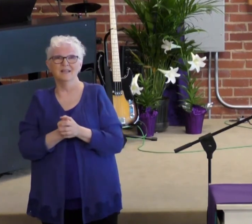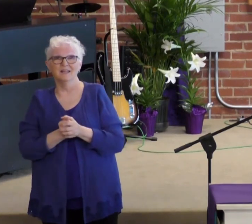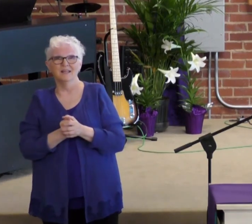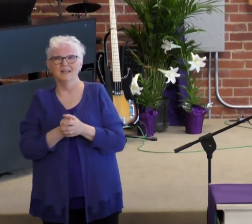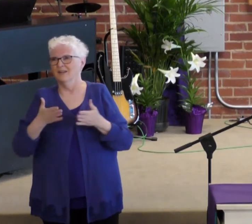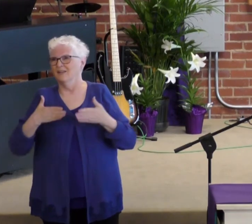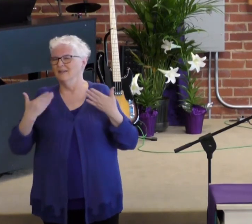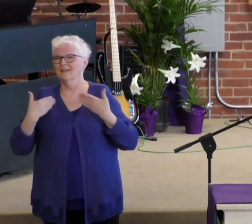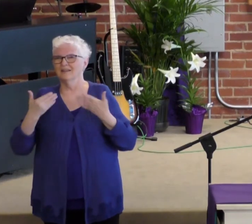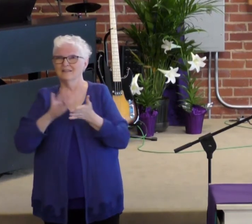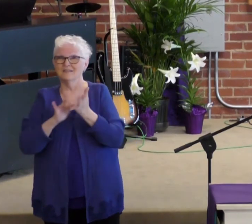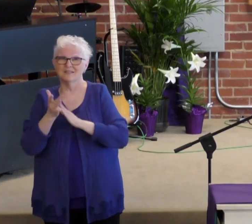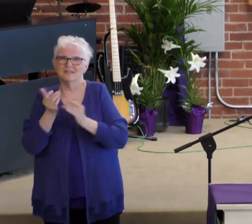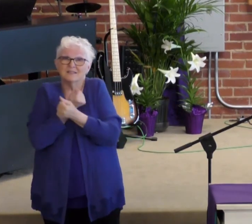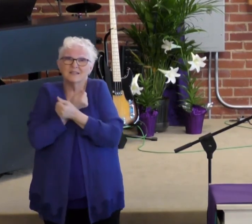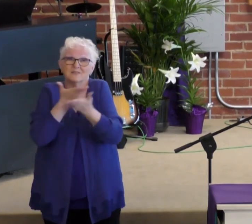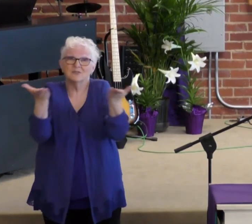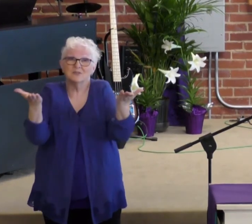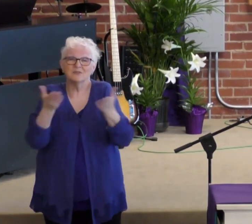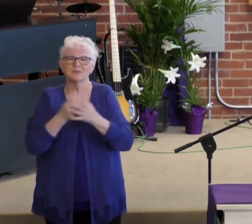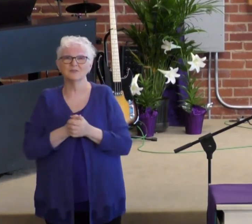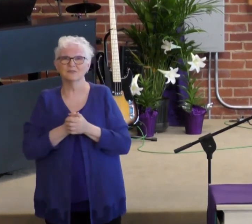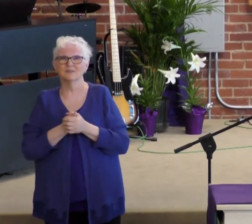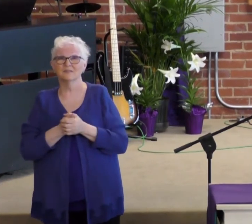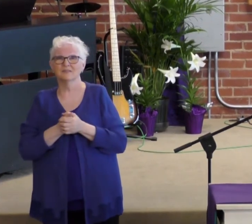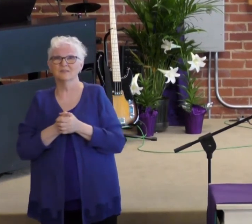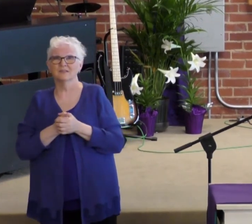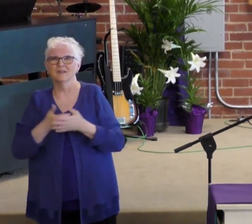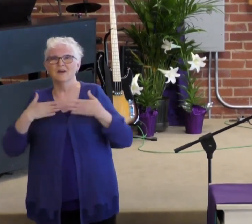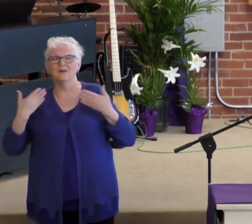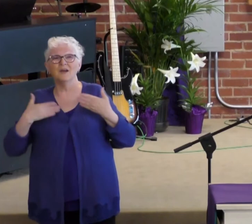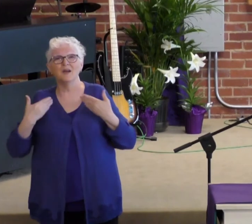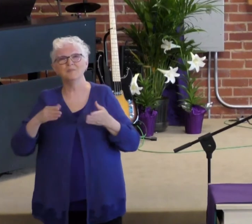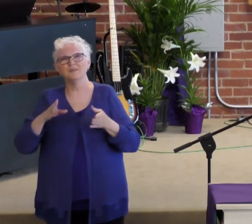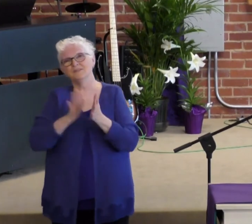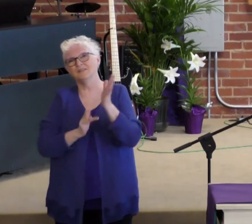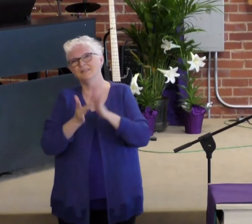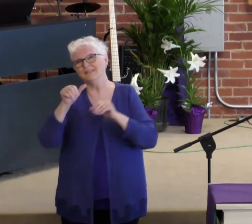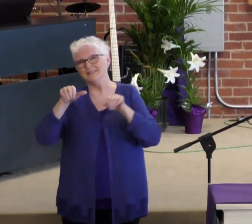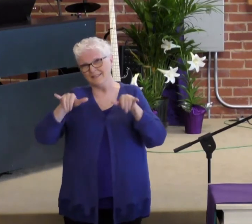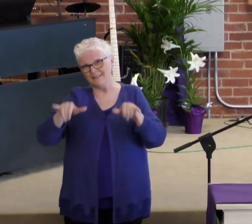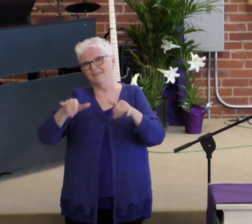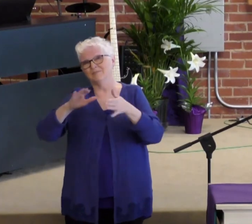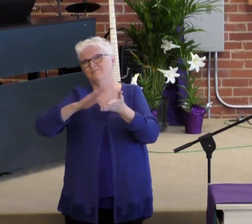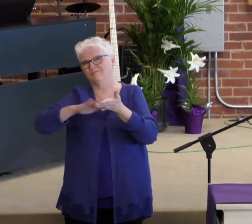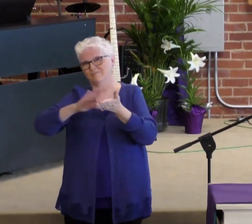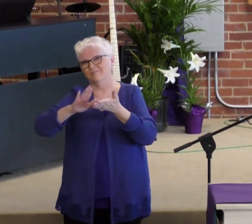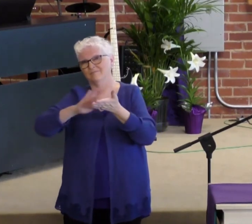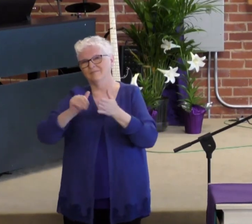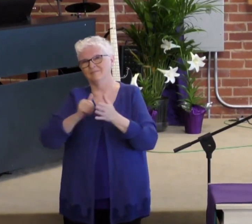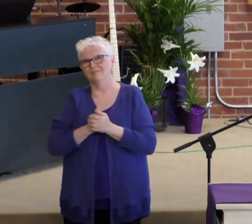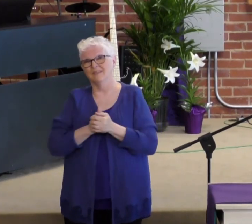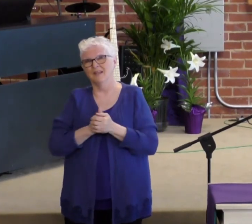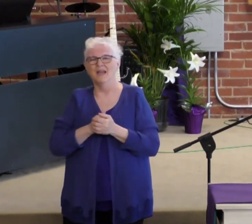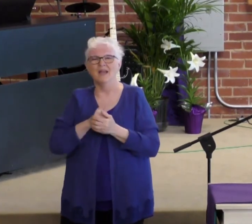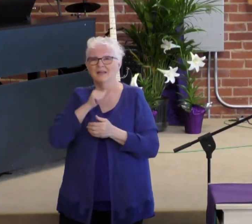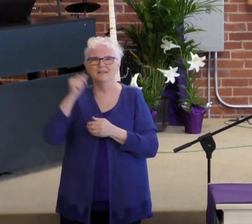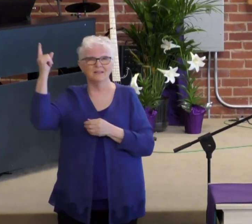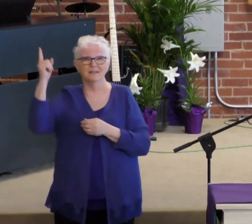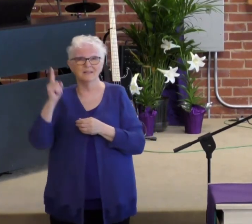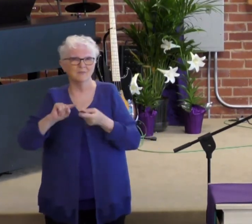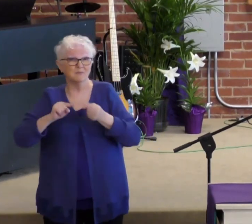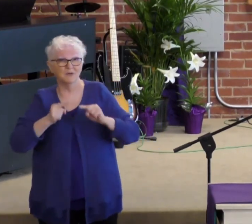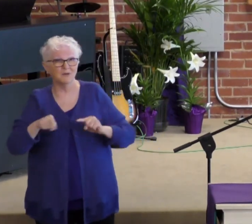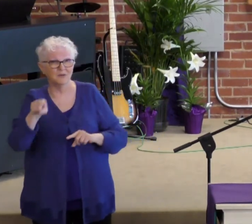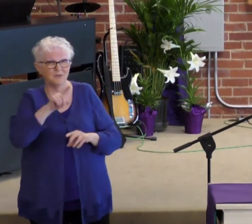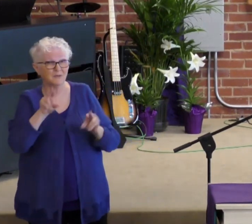you? Are you glad that Jesus is still in the forgiving business? And he didn't come to hurt you, but he came to help